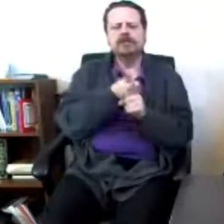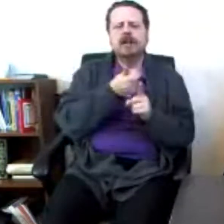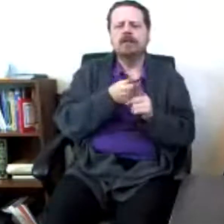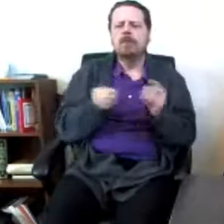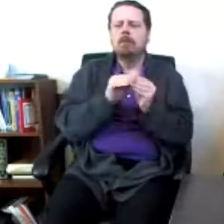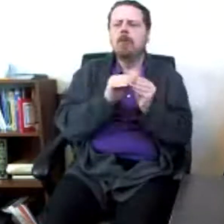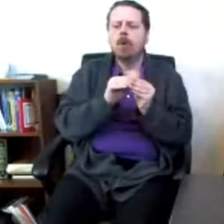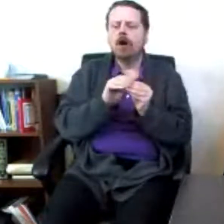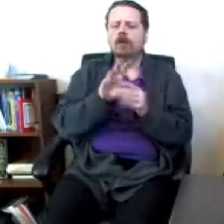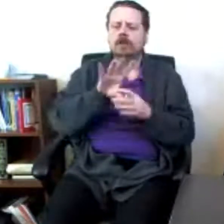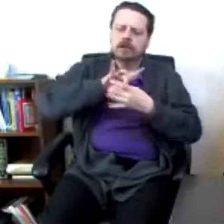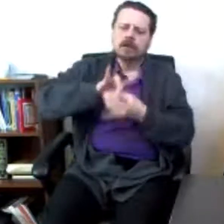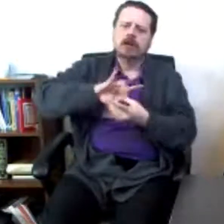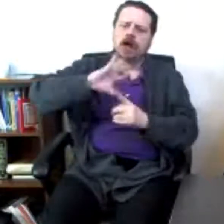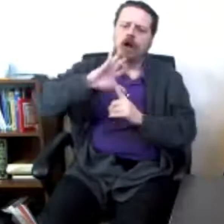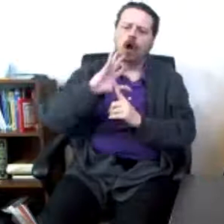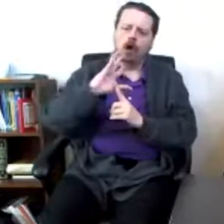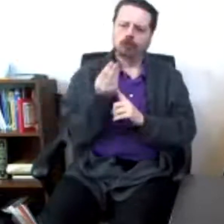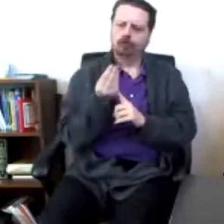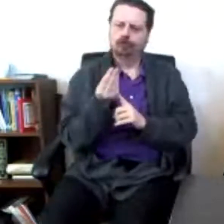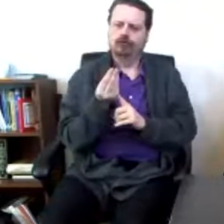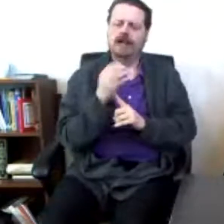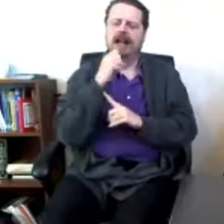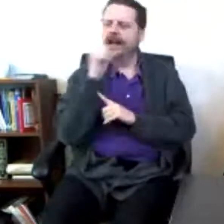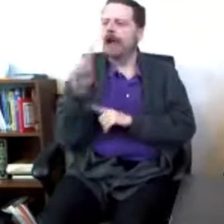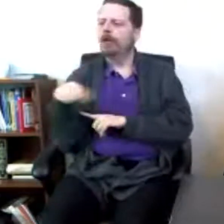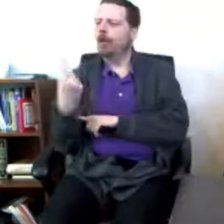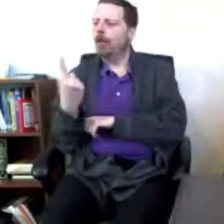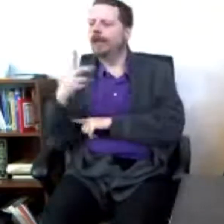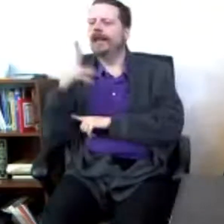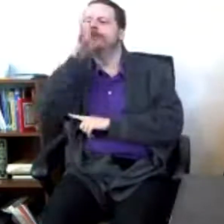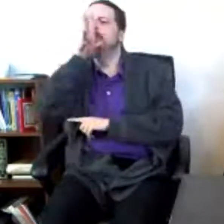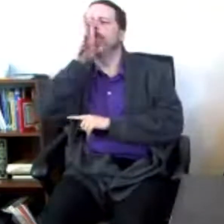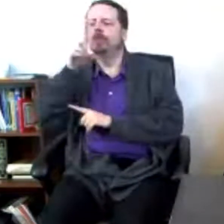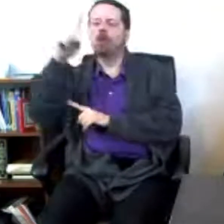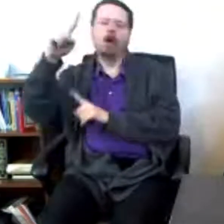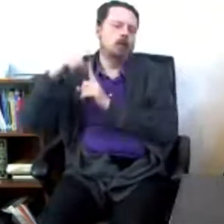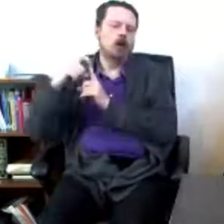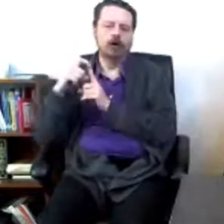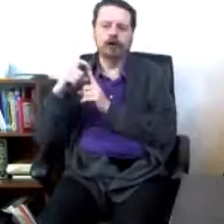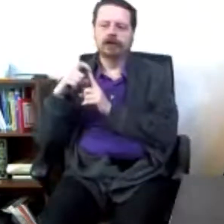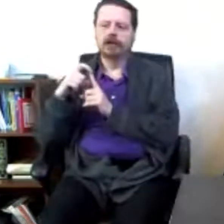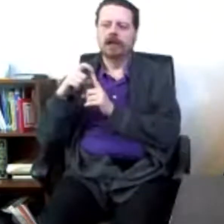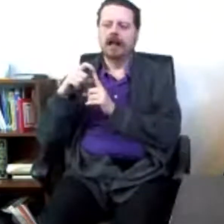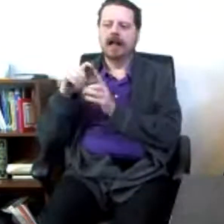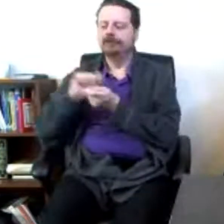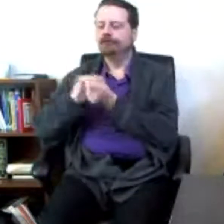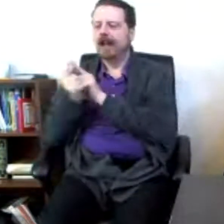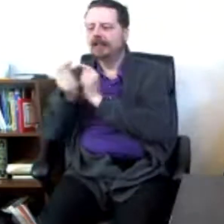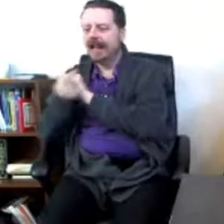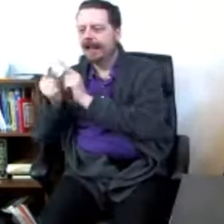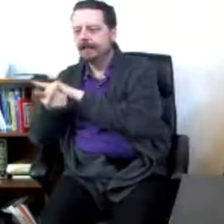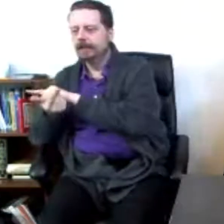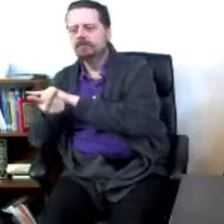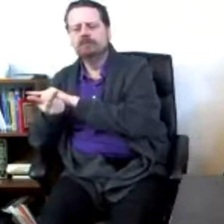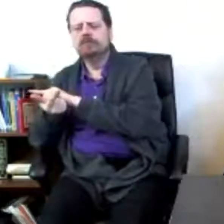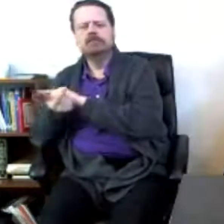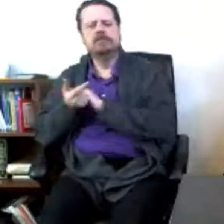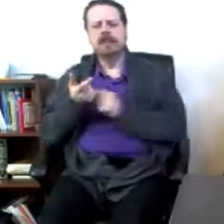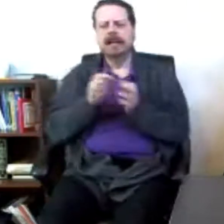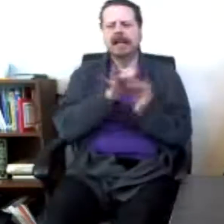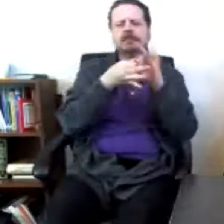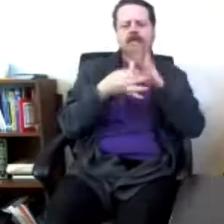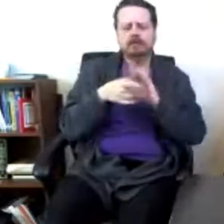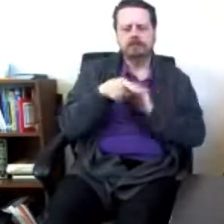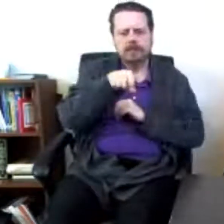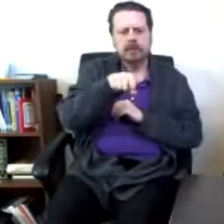the culture of a community than just a spoken word and what it means in translation. So the tongue